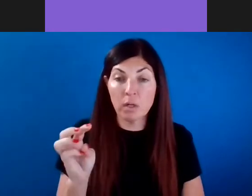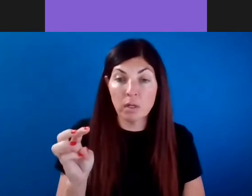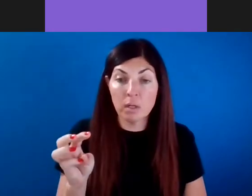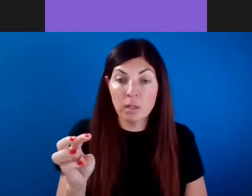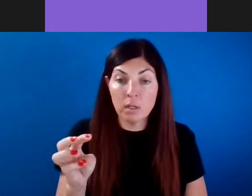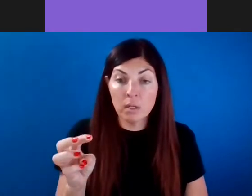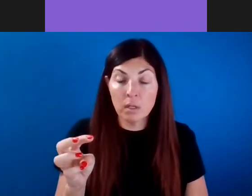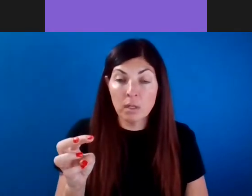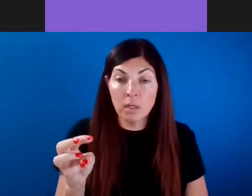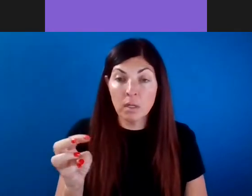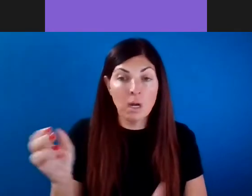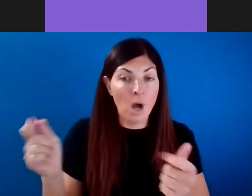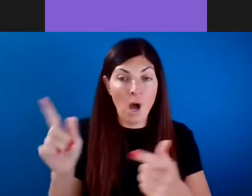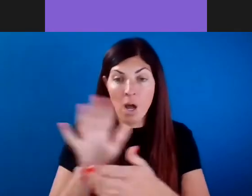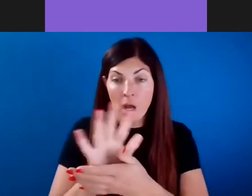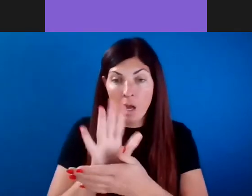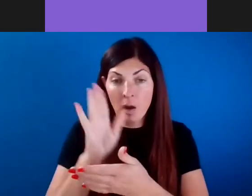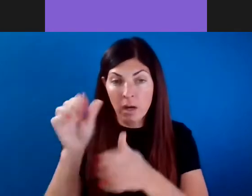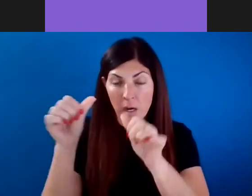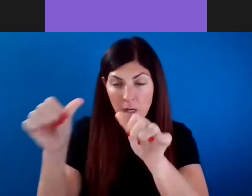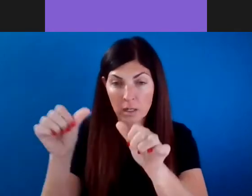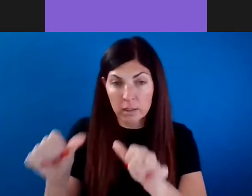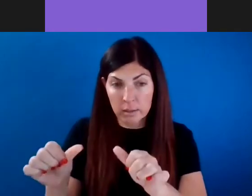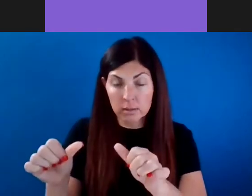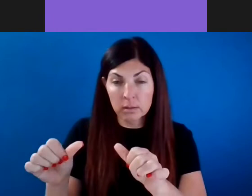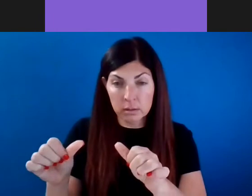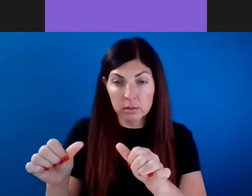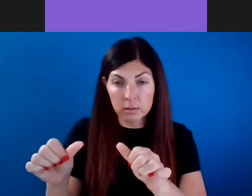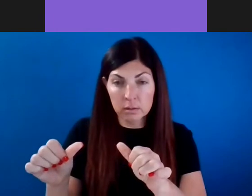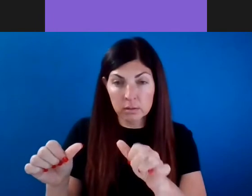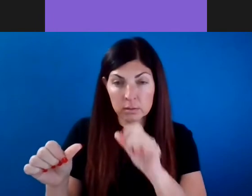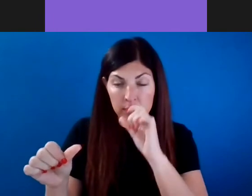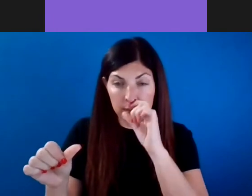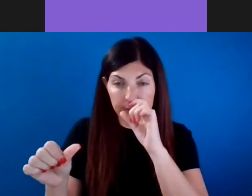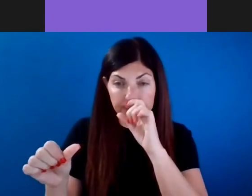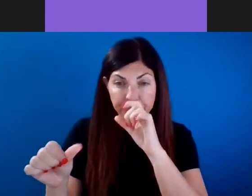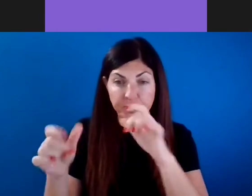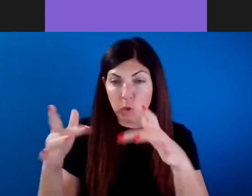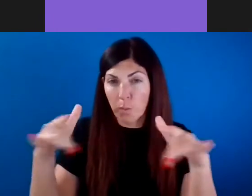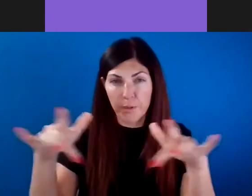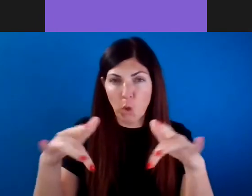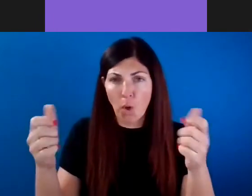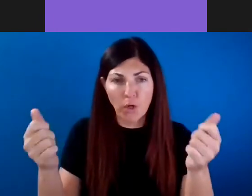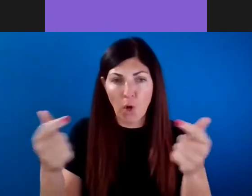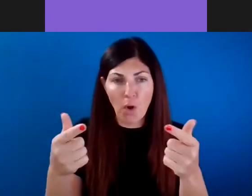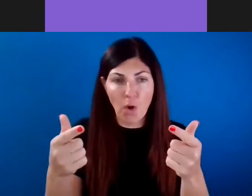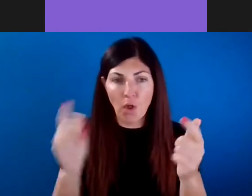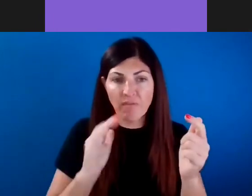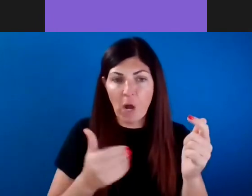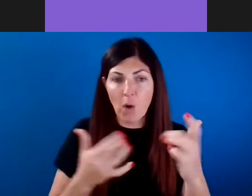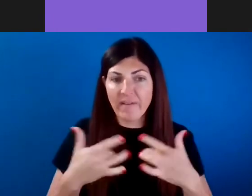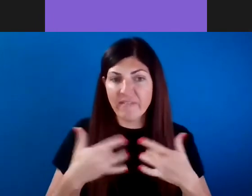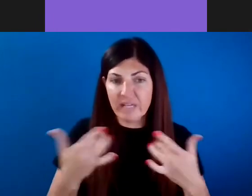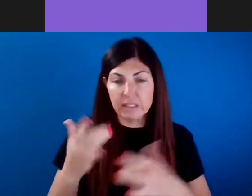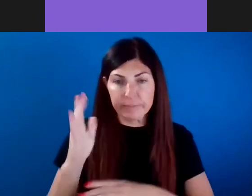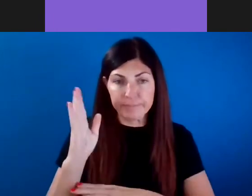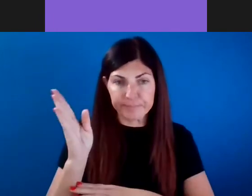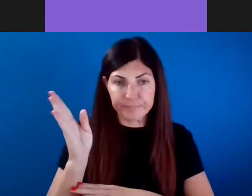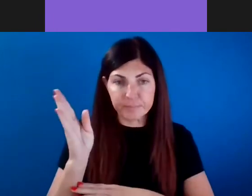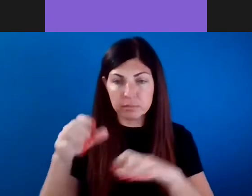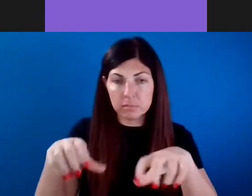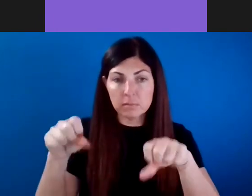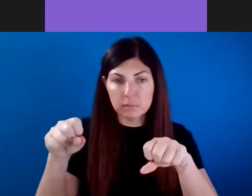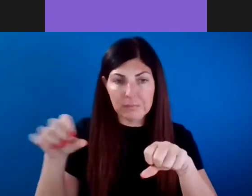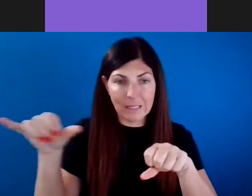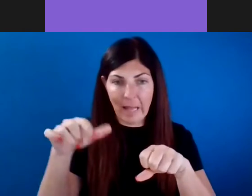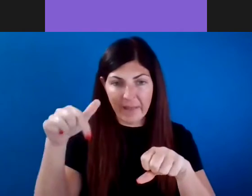all of these videos will be posted, these short videos. You may know we record all of the events that we hold like